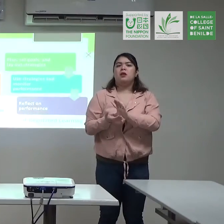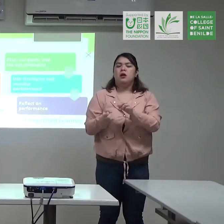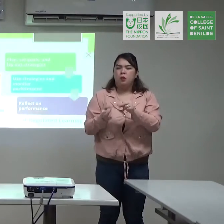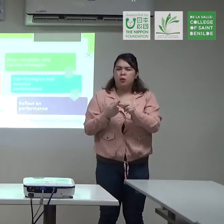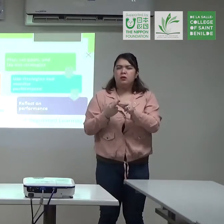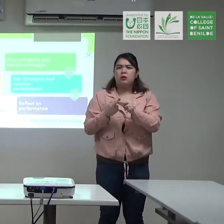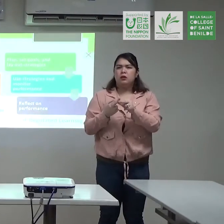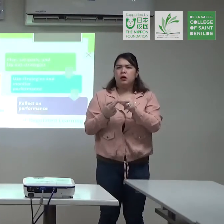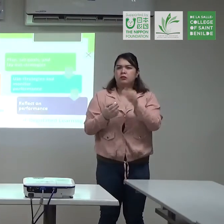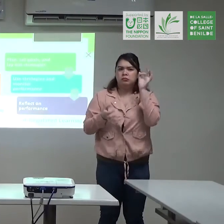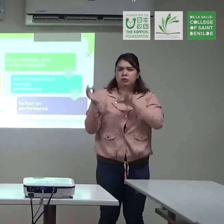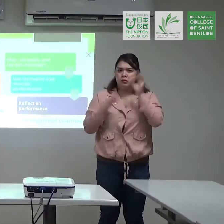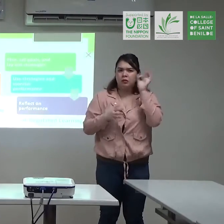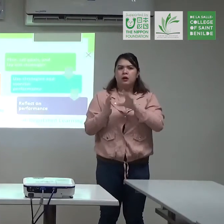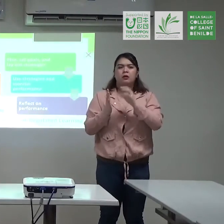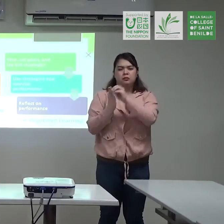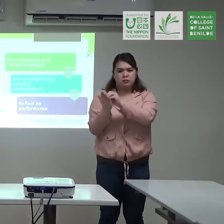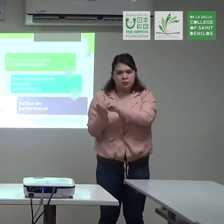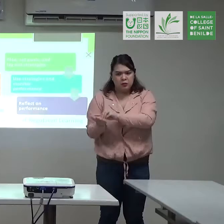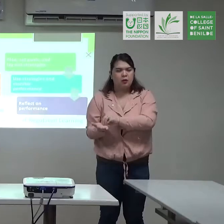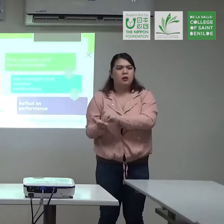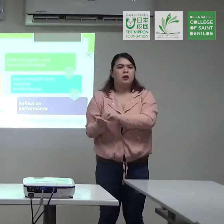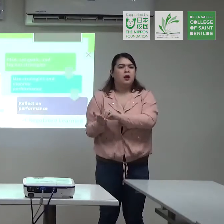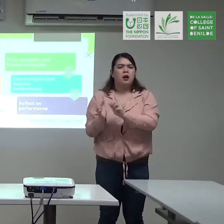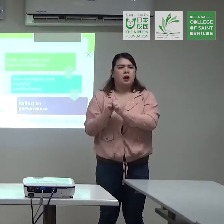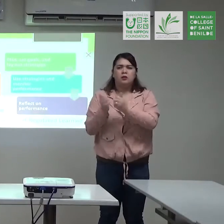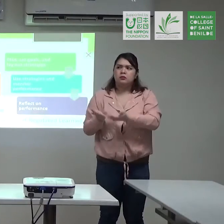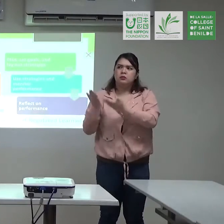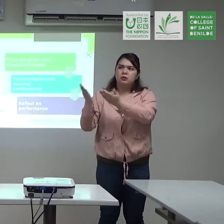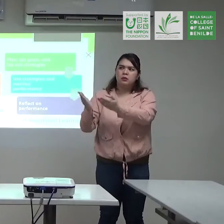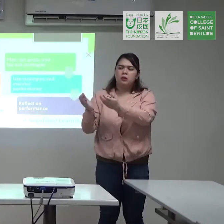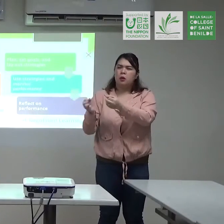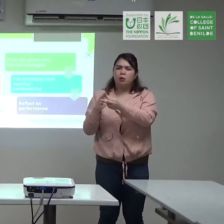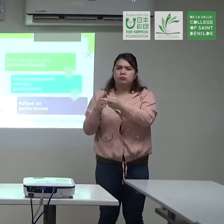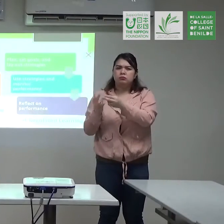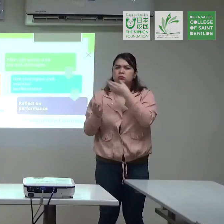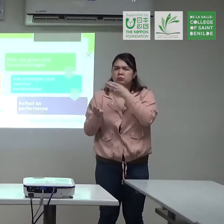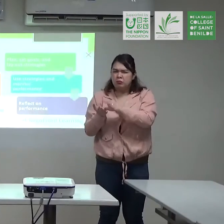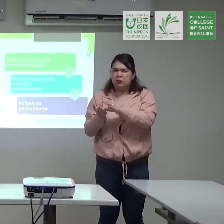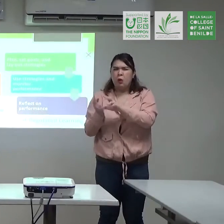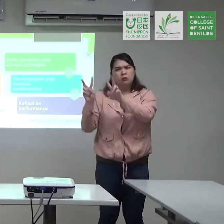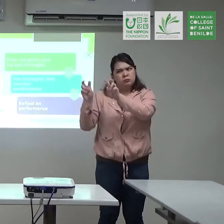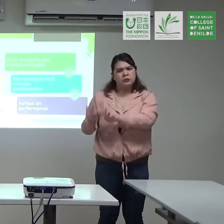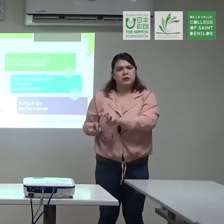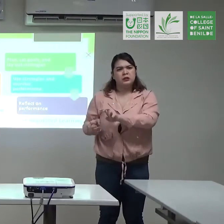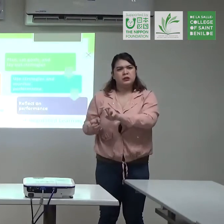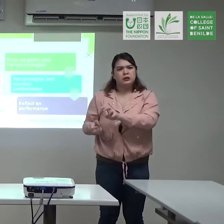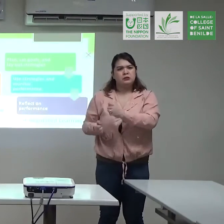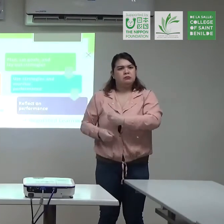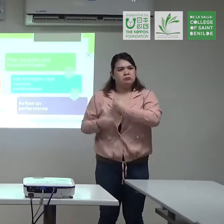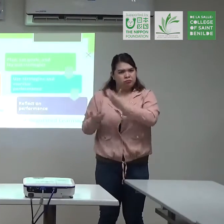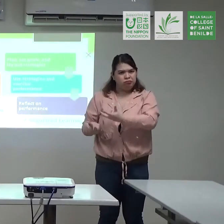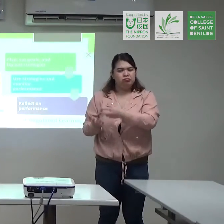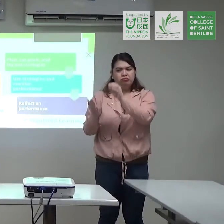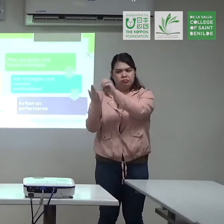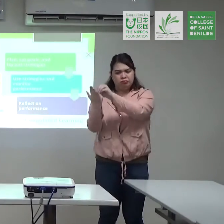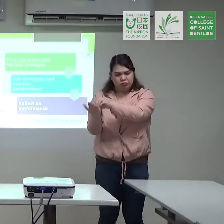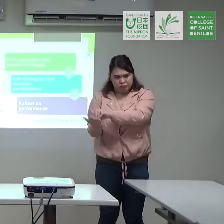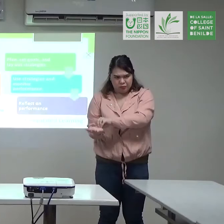reactions, and recommendations, or comments, or critique about a movie